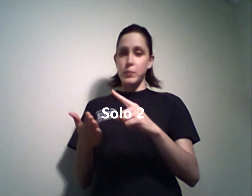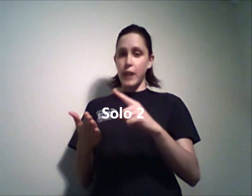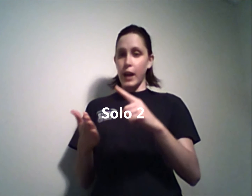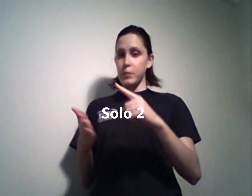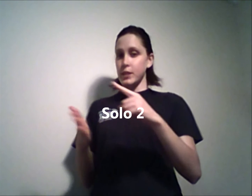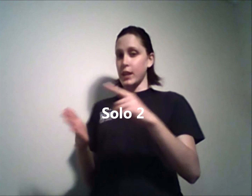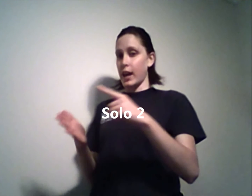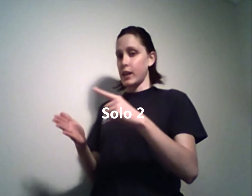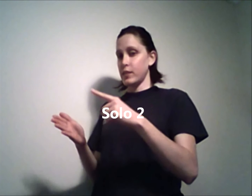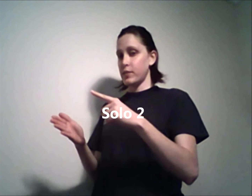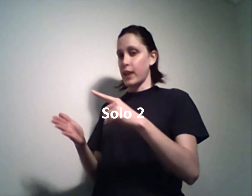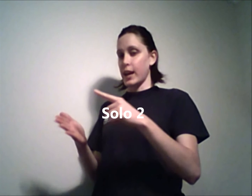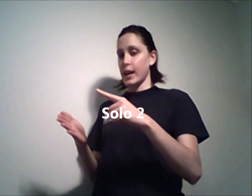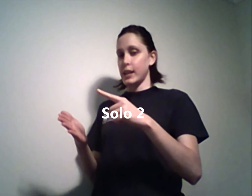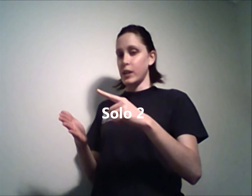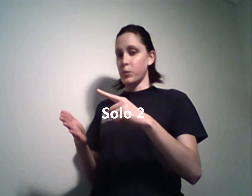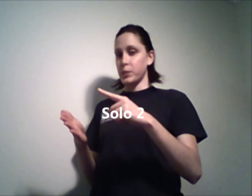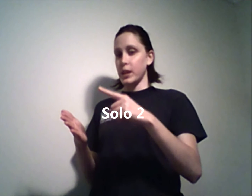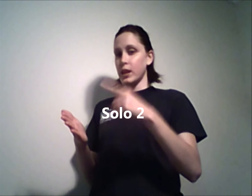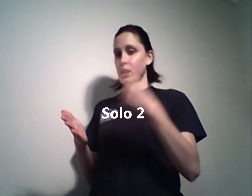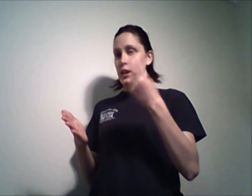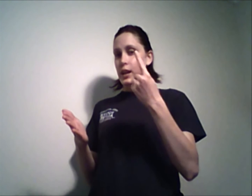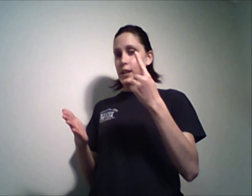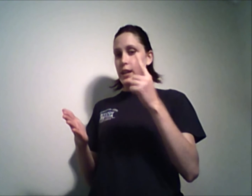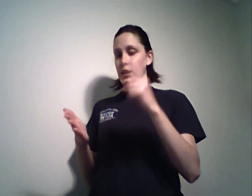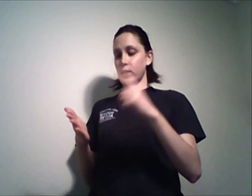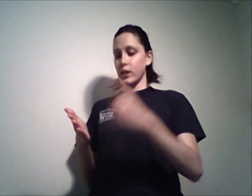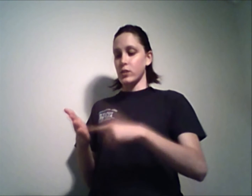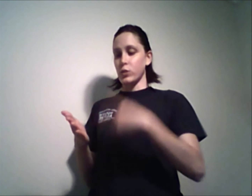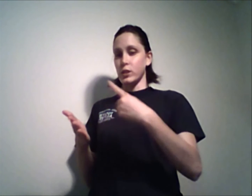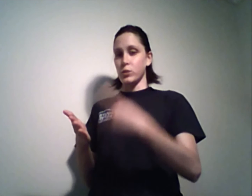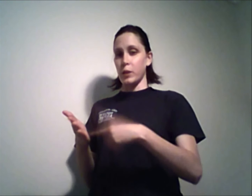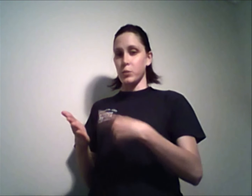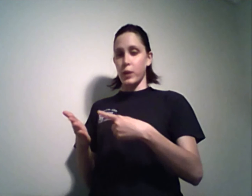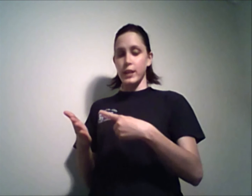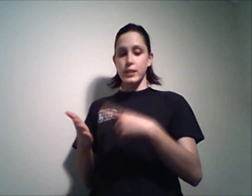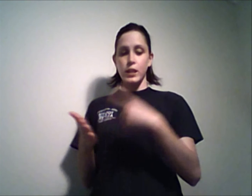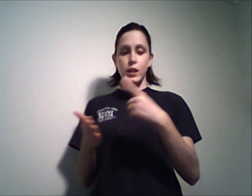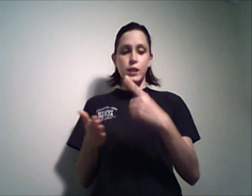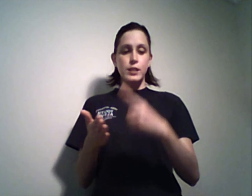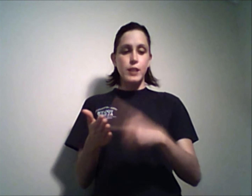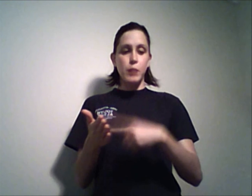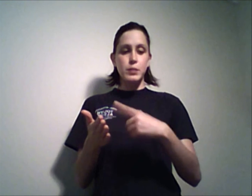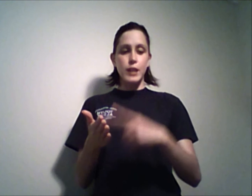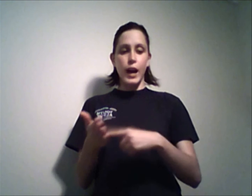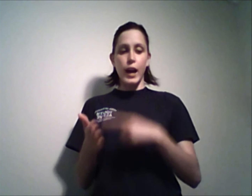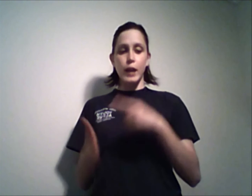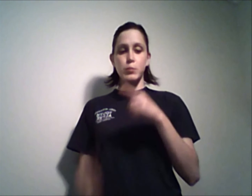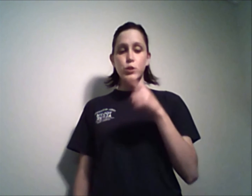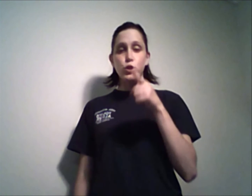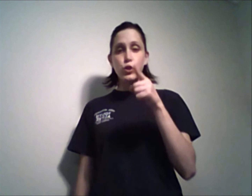Sometimes, again, flat hand at an oblique. Index finger is going to swipe twice. Sometimes